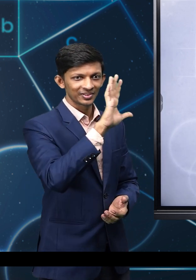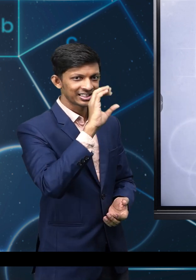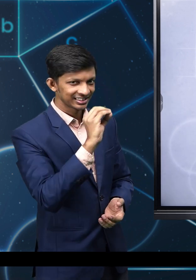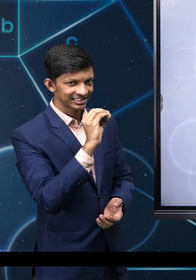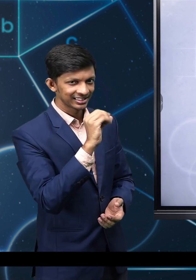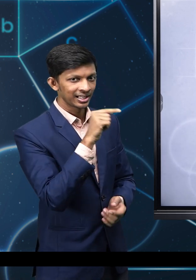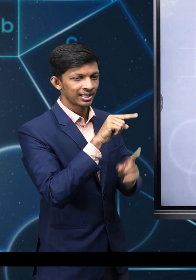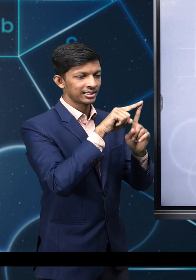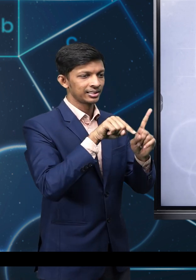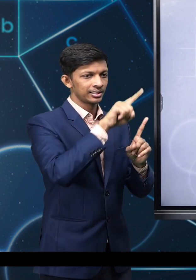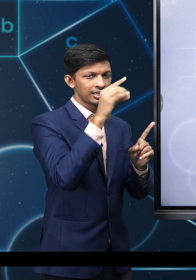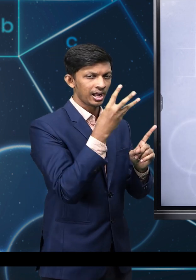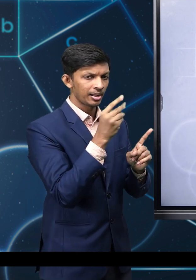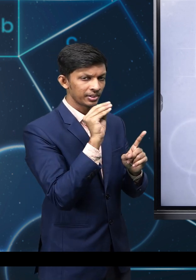Is 50 a square number?